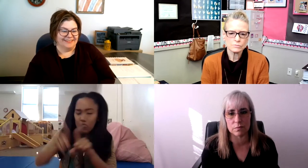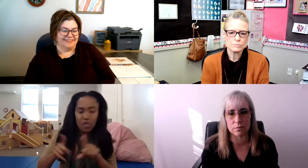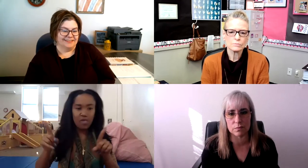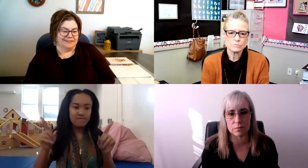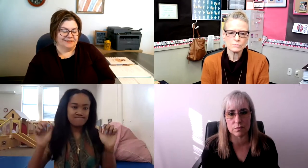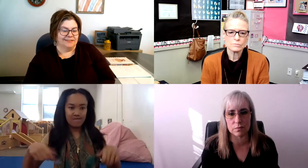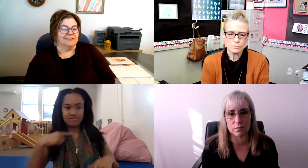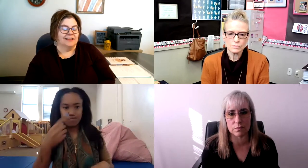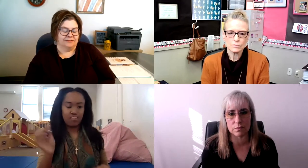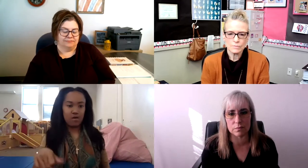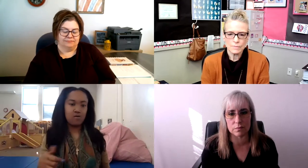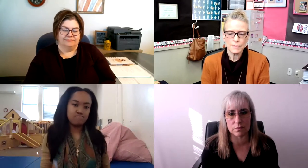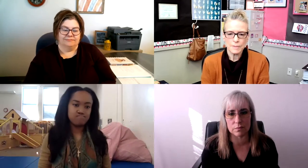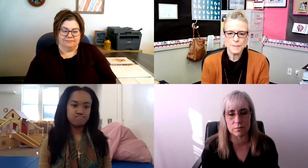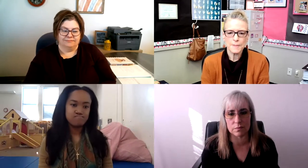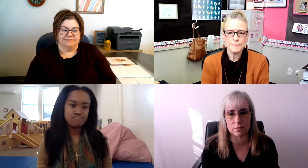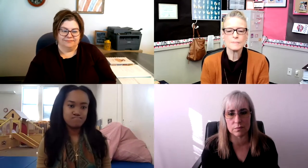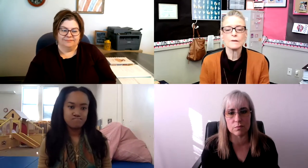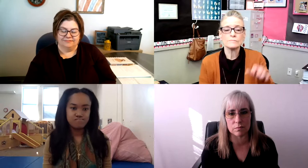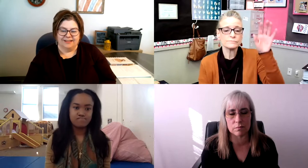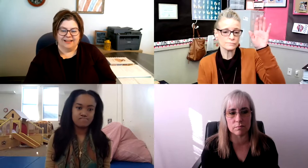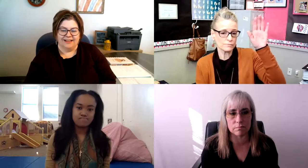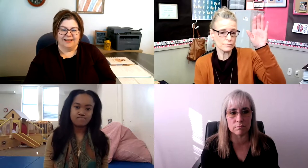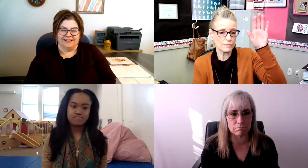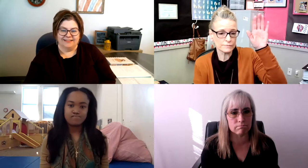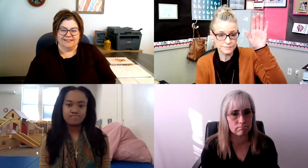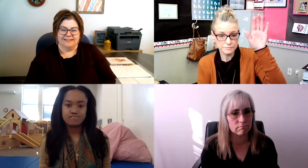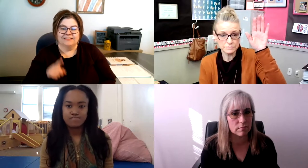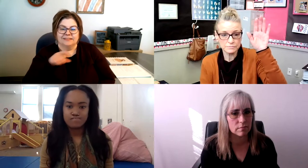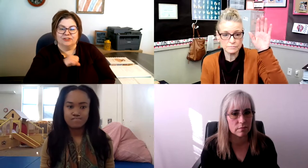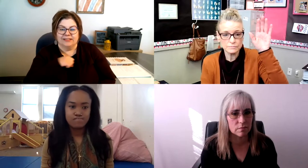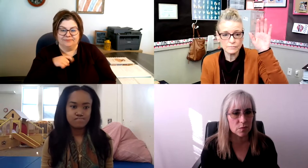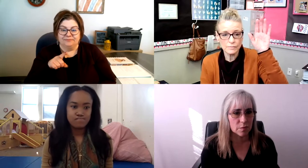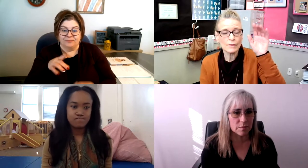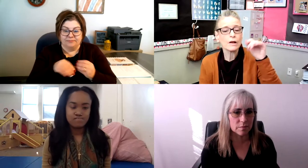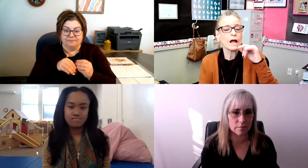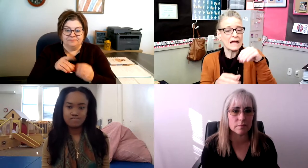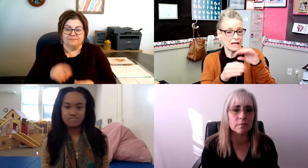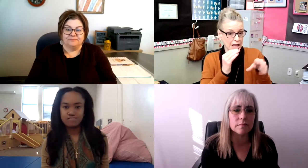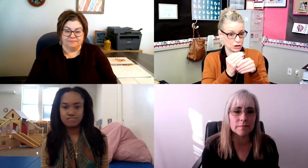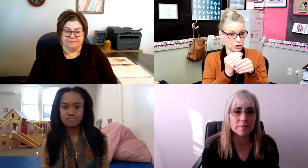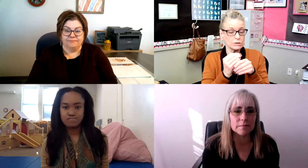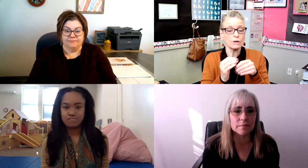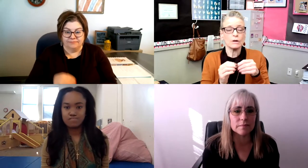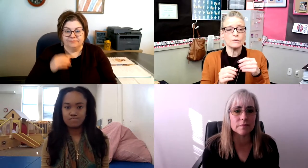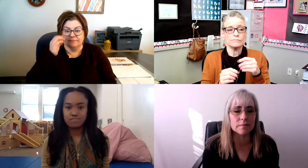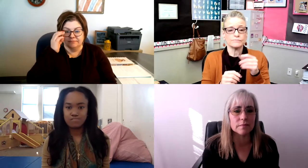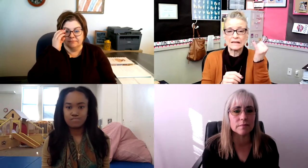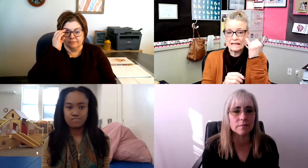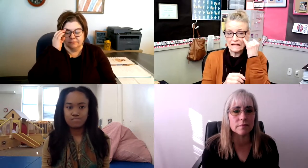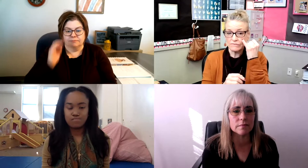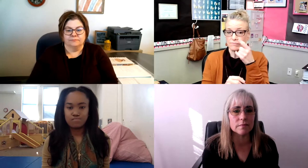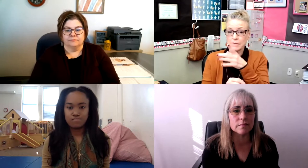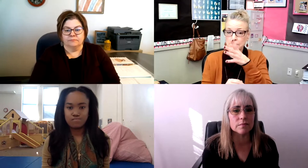what's happening, or yes, I agree, or no, actually, I don't agree with that, because this is what I see. Okay, Shelley? Yeah,